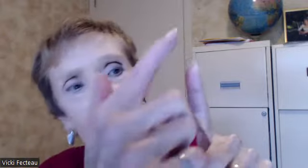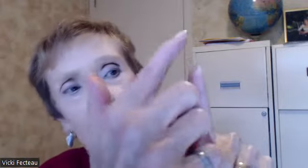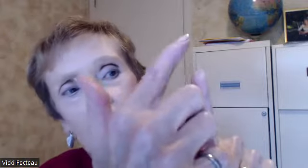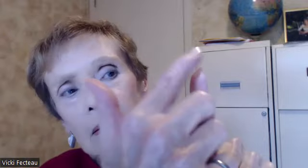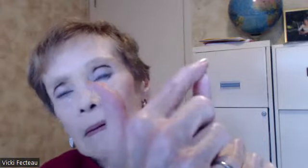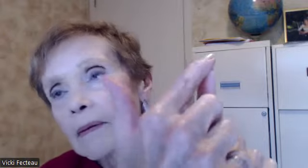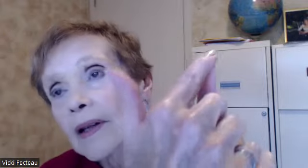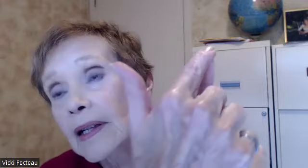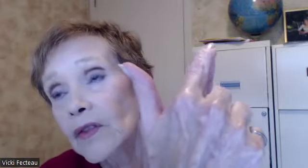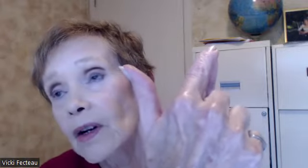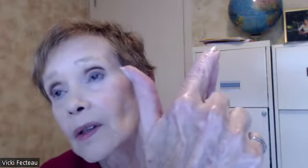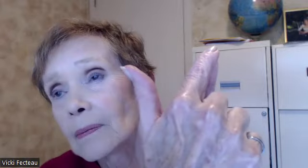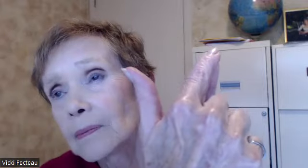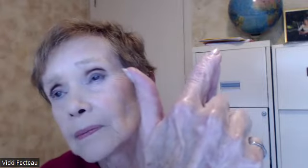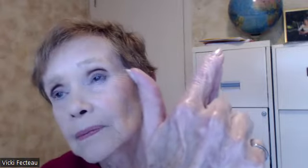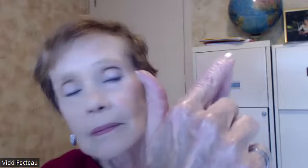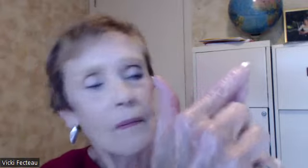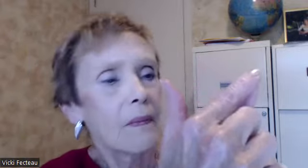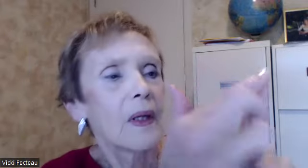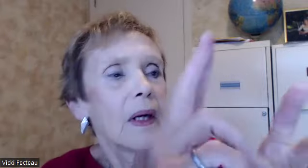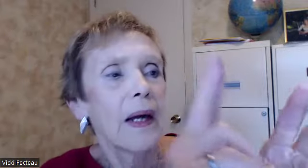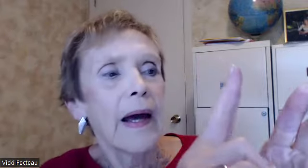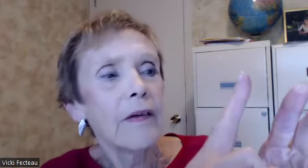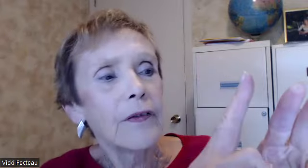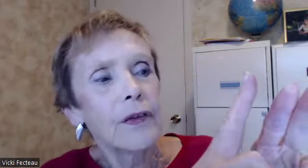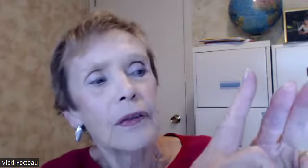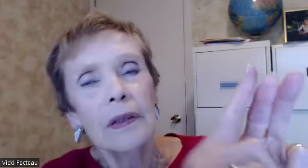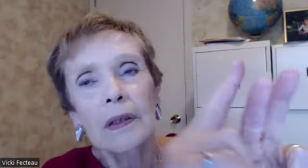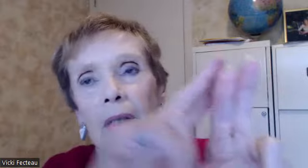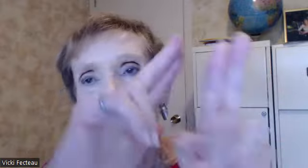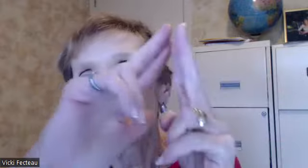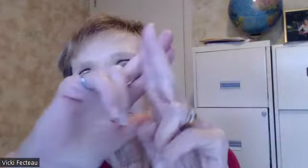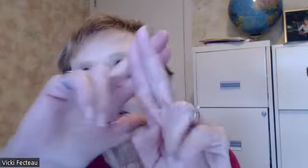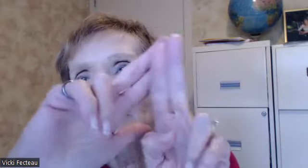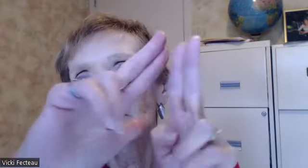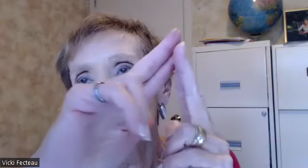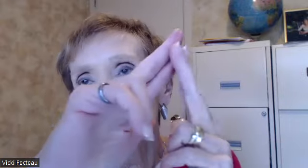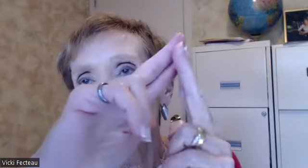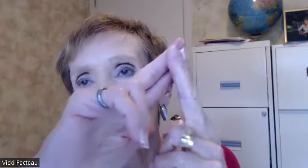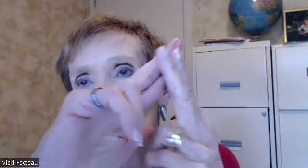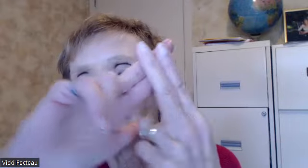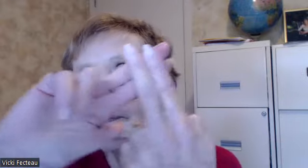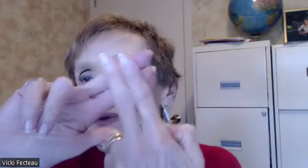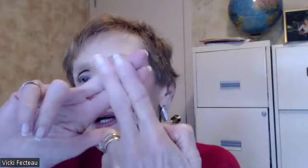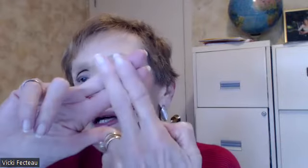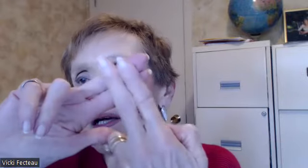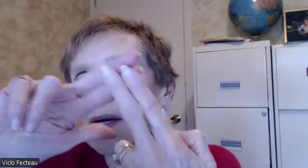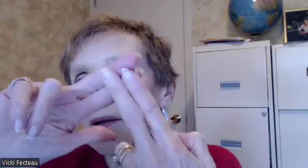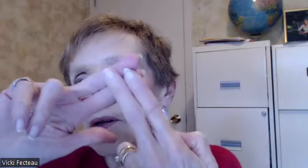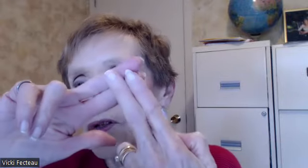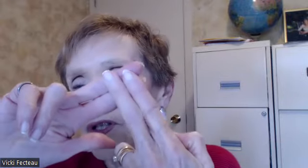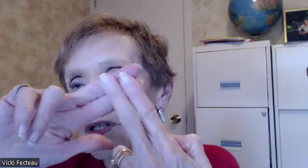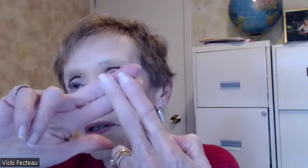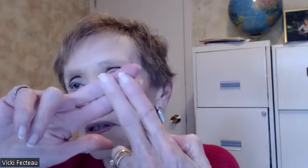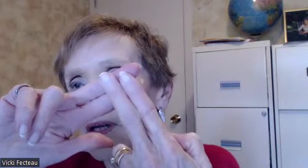E, the next vowel. F is like this. It looks a